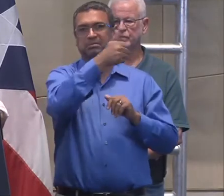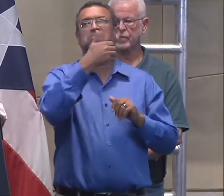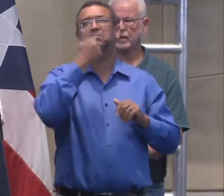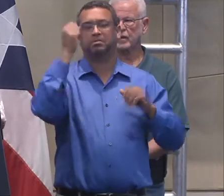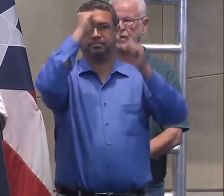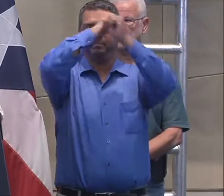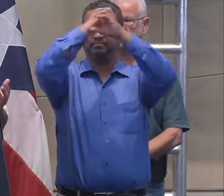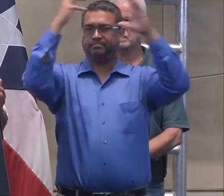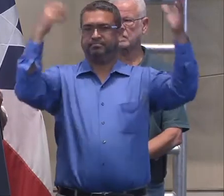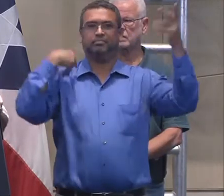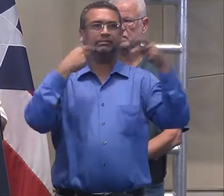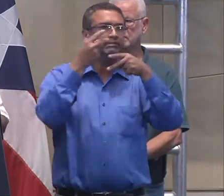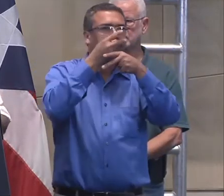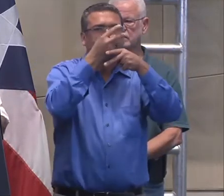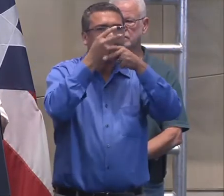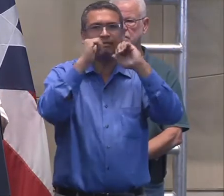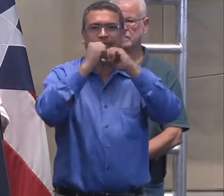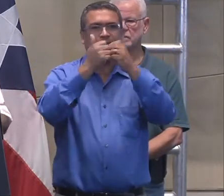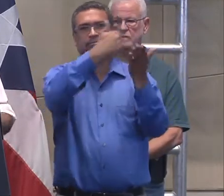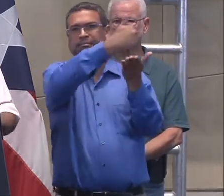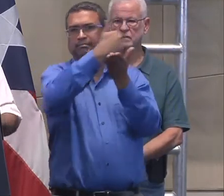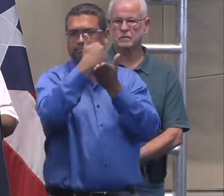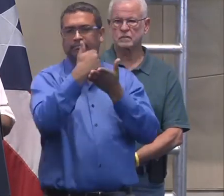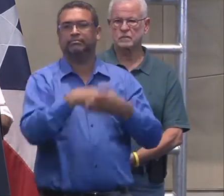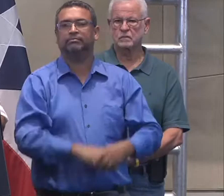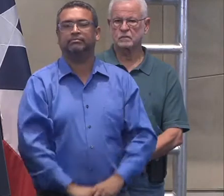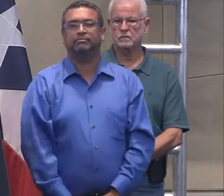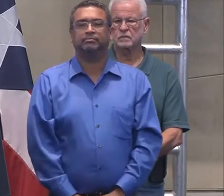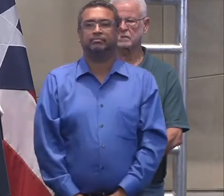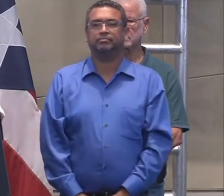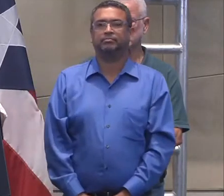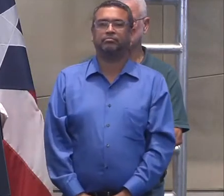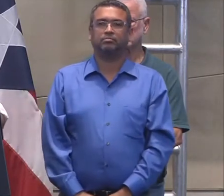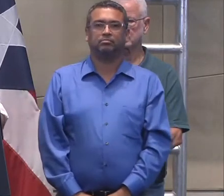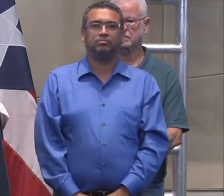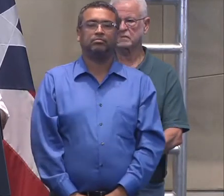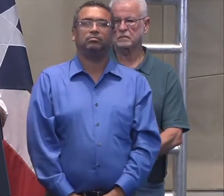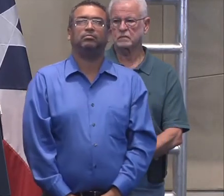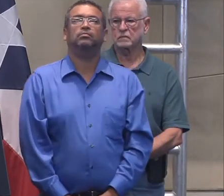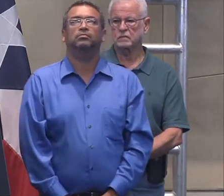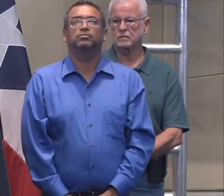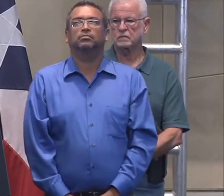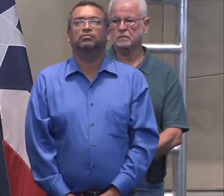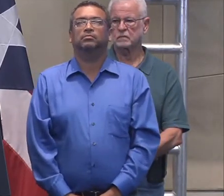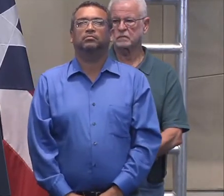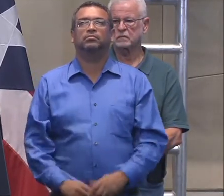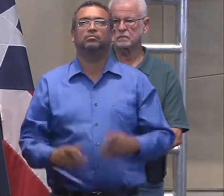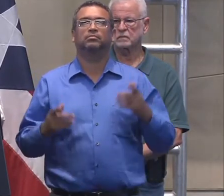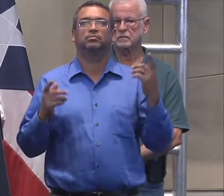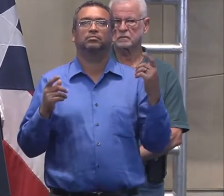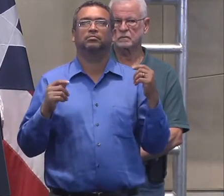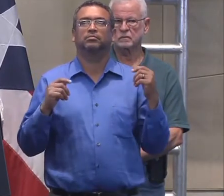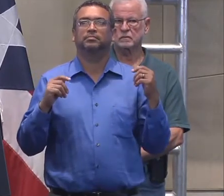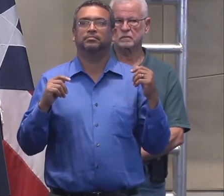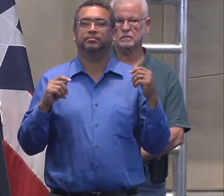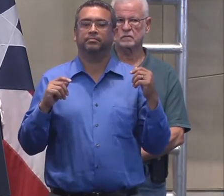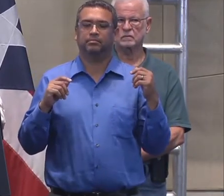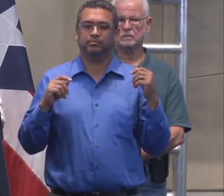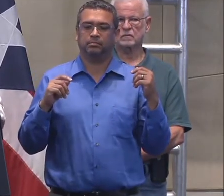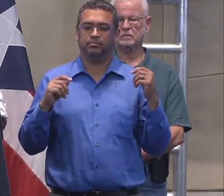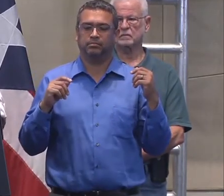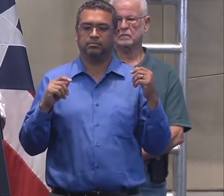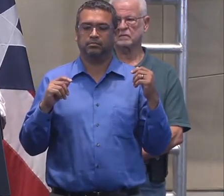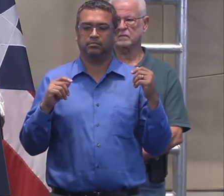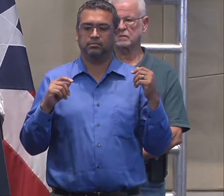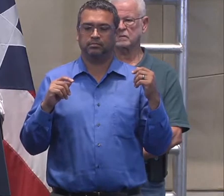like. I think there's still a lot of unknowns, uh, whether if, uh, you know, it's, going to be an appropriations, if it's, uh, going to